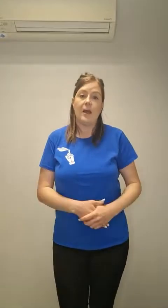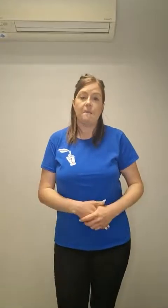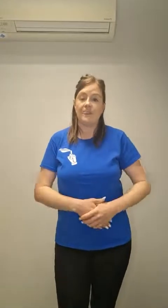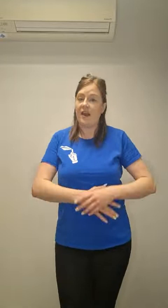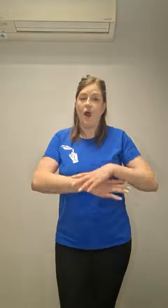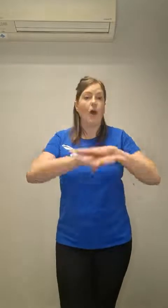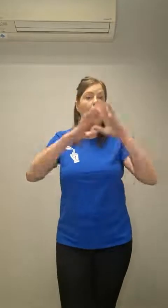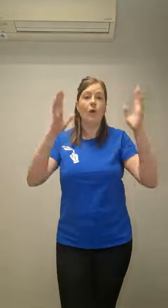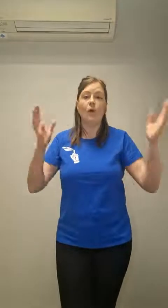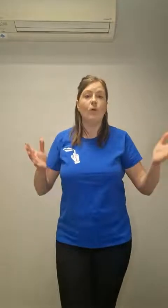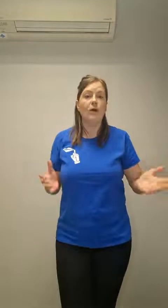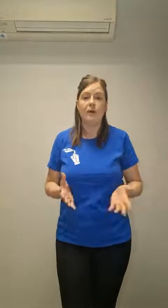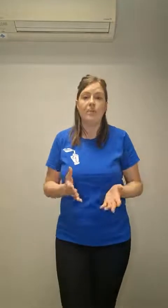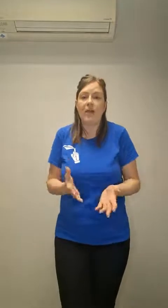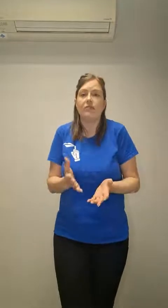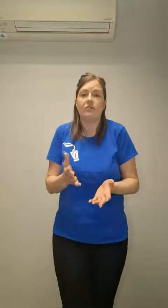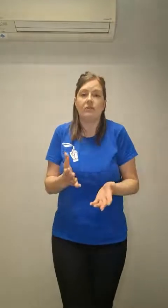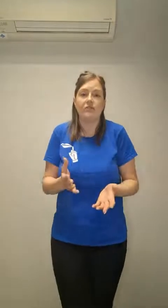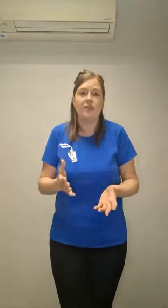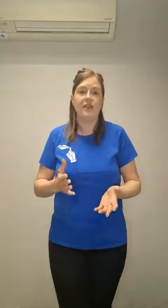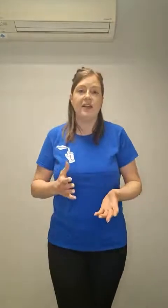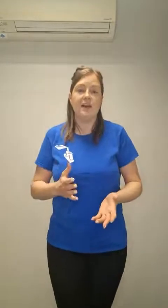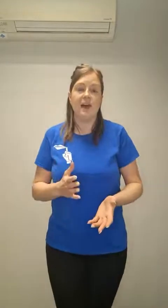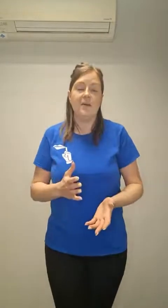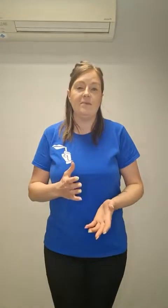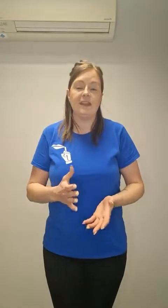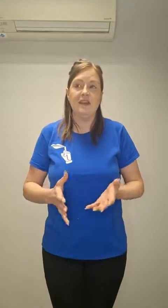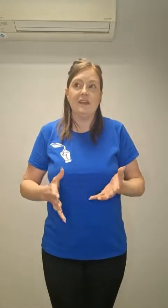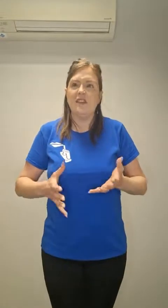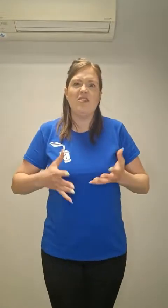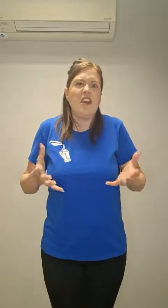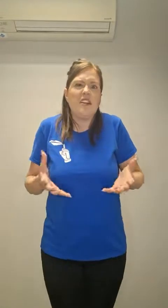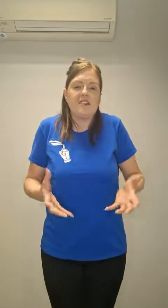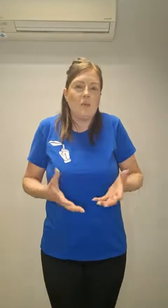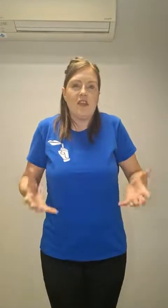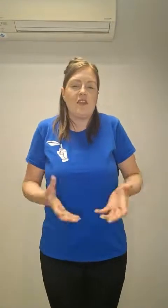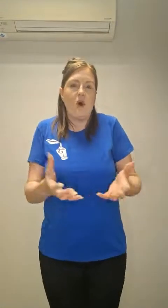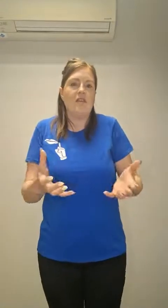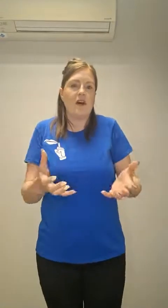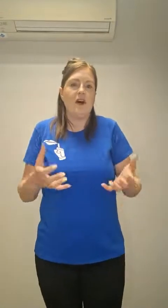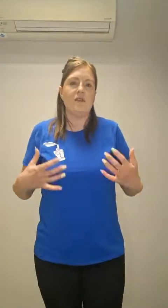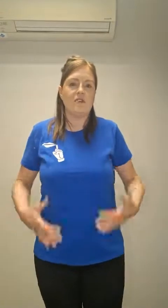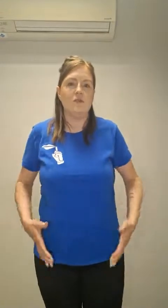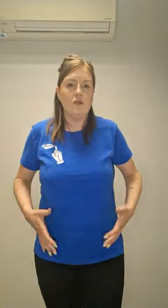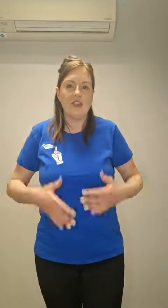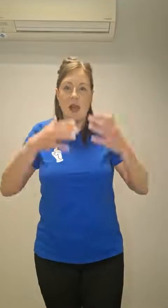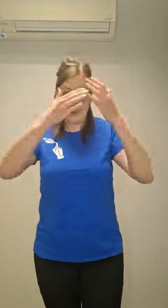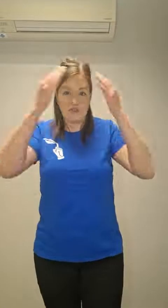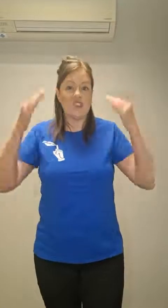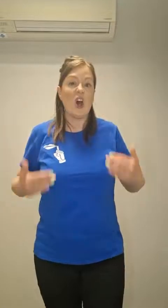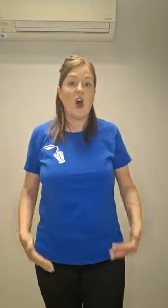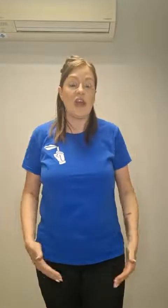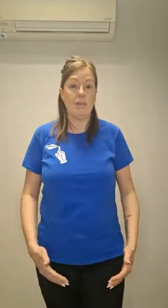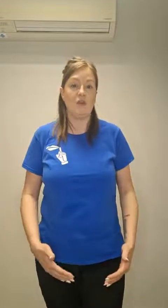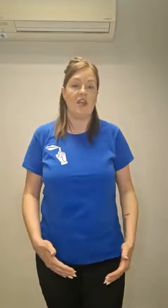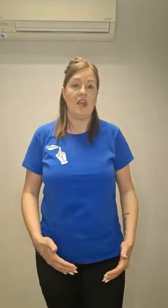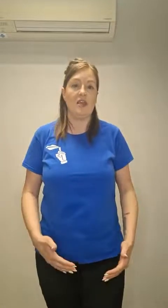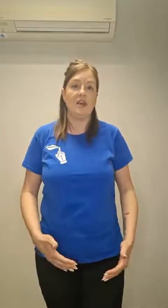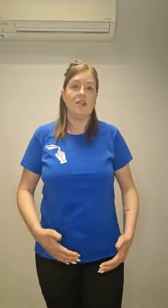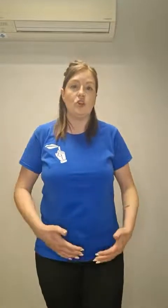a whole plethora of things that we can offer using our entire body to be